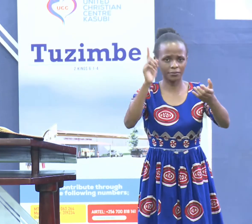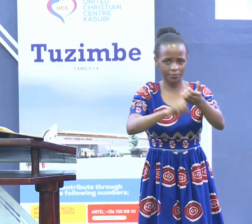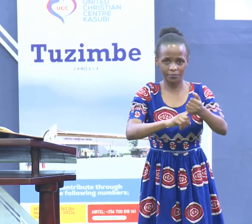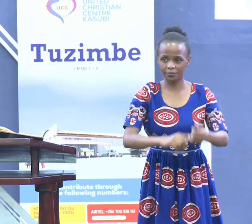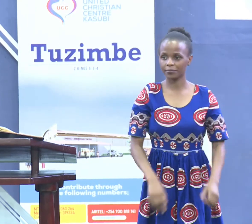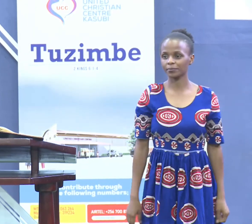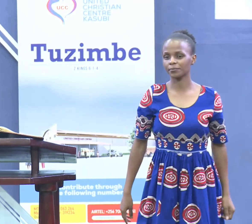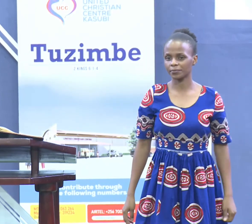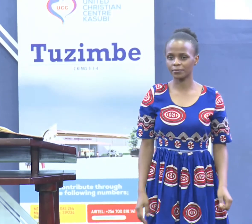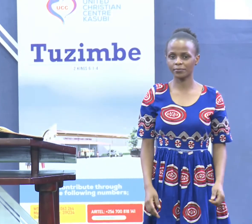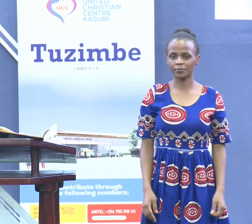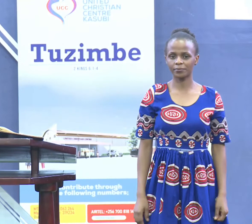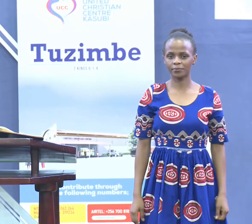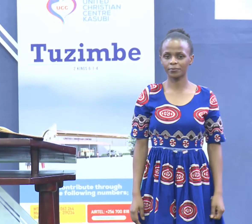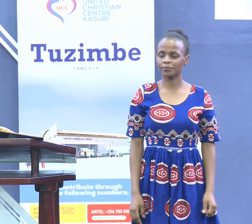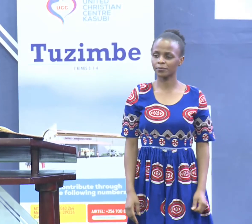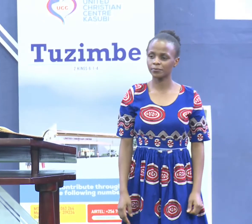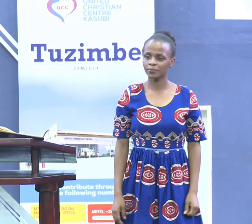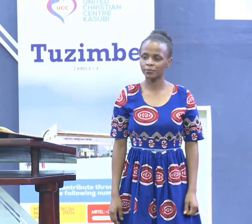to get.